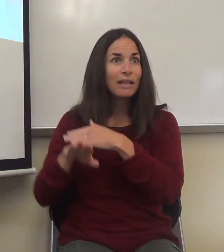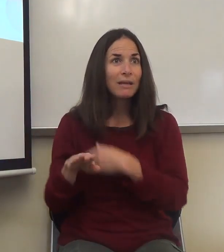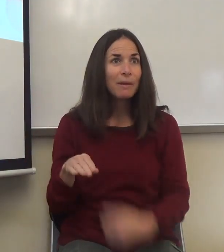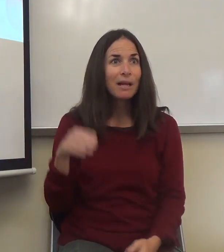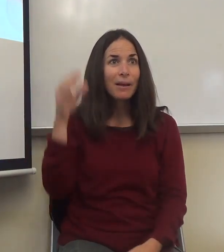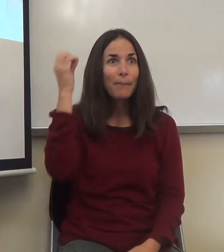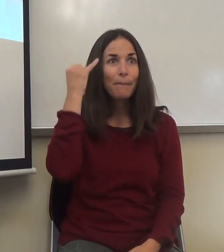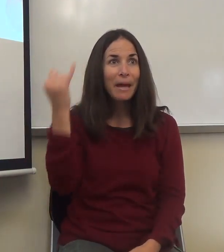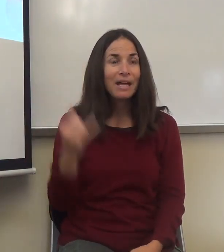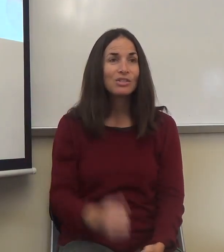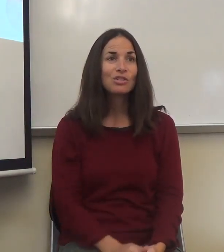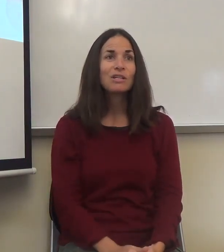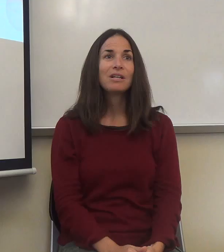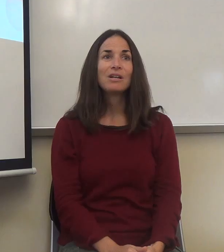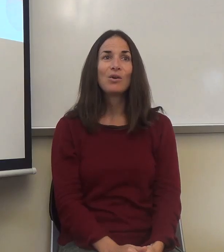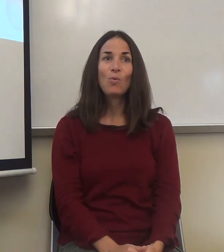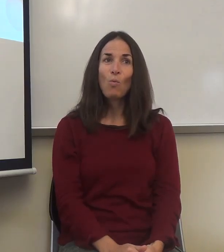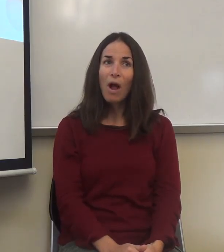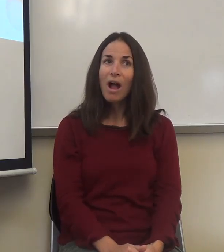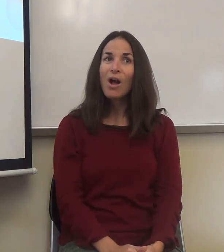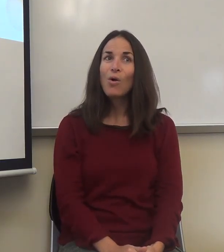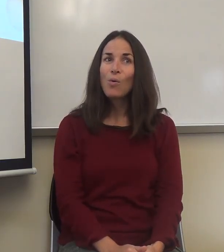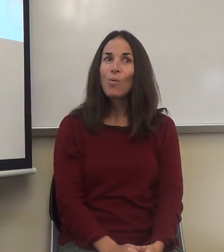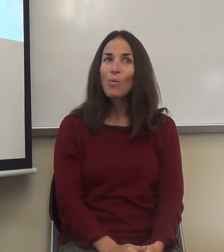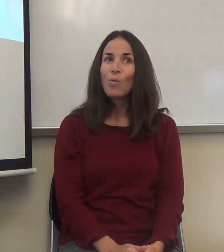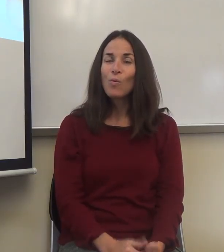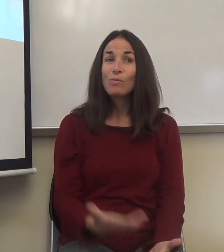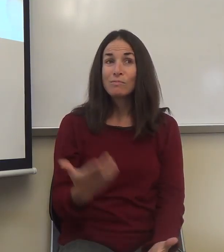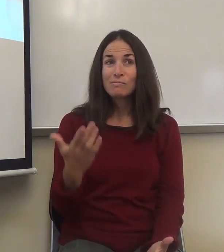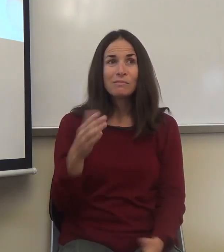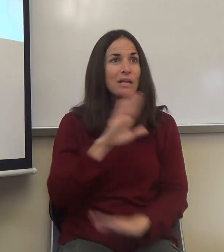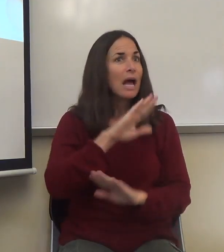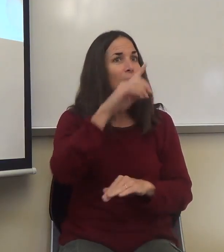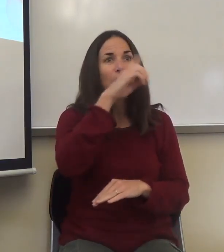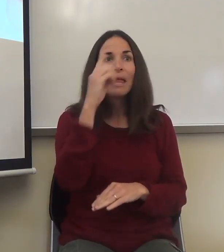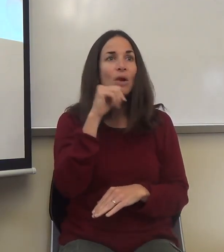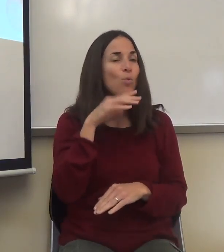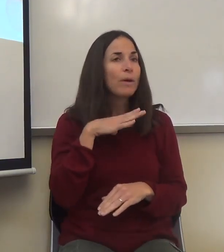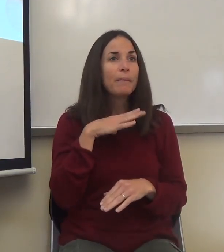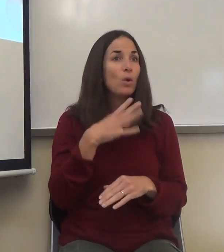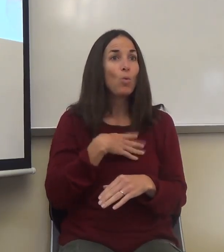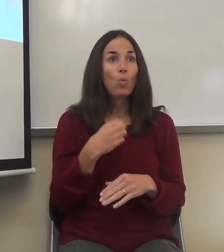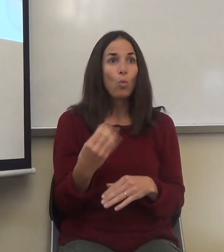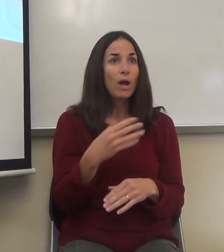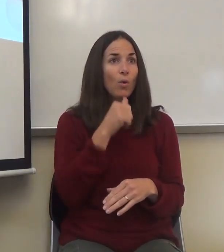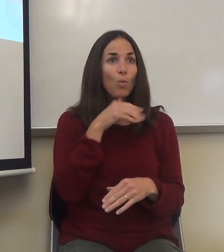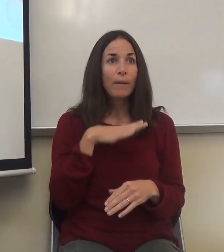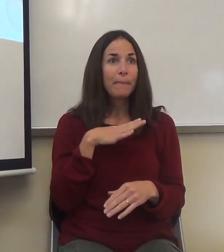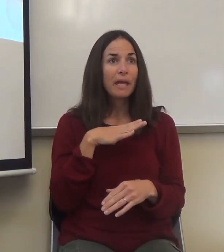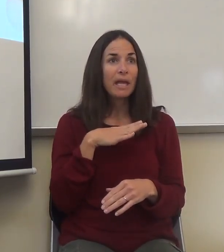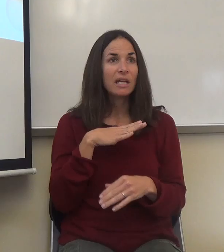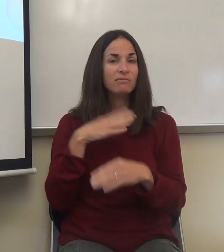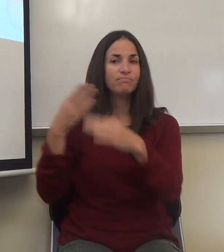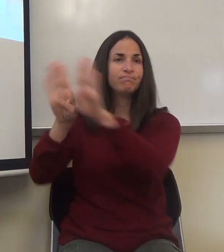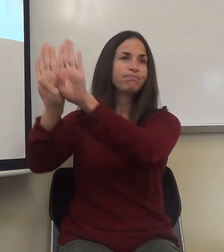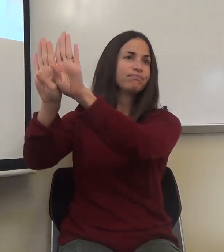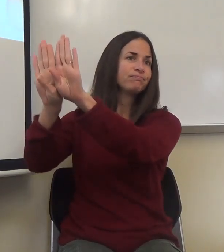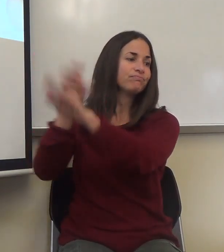They wouldn't let them in because they were women. So what do you, it's, how mad do you expect these people